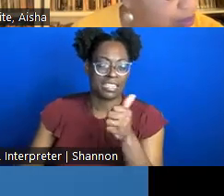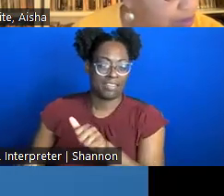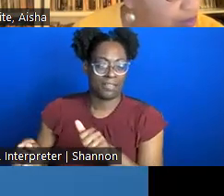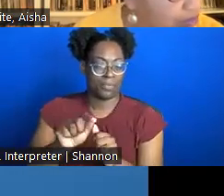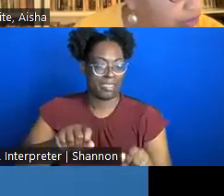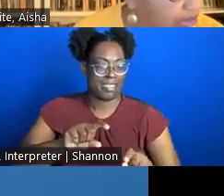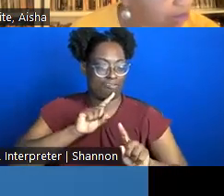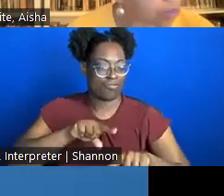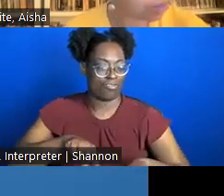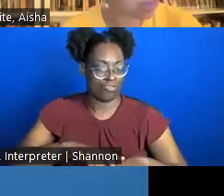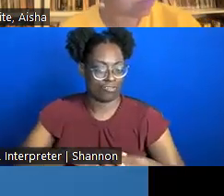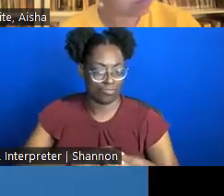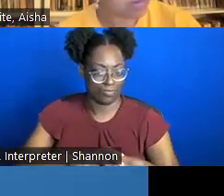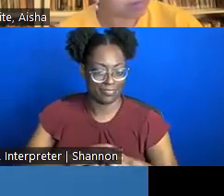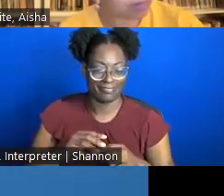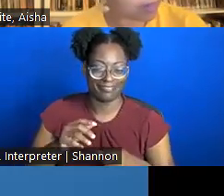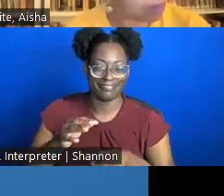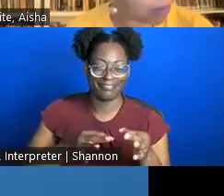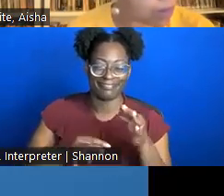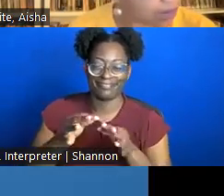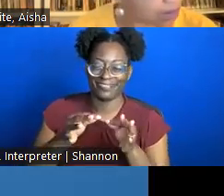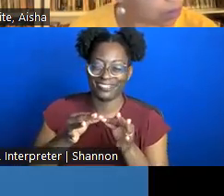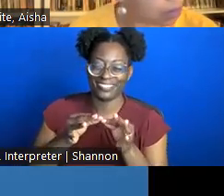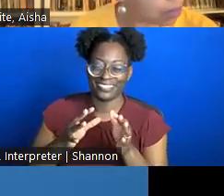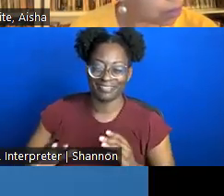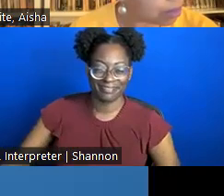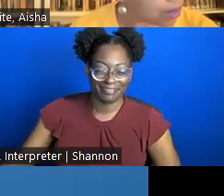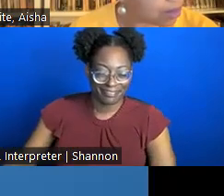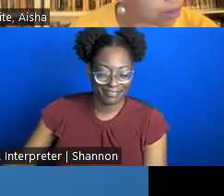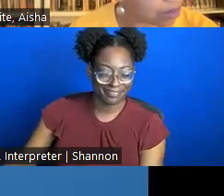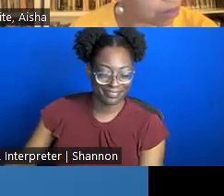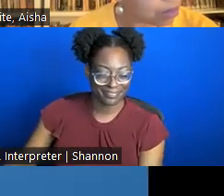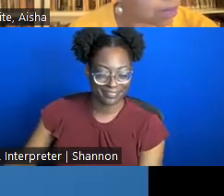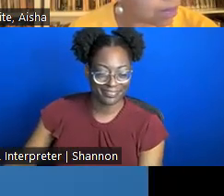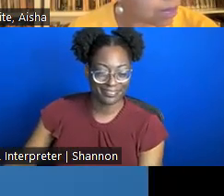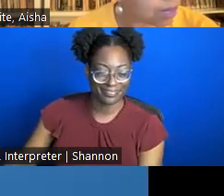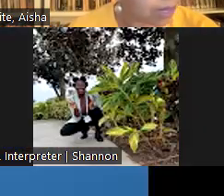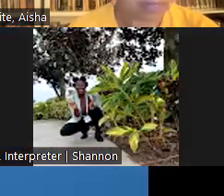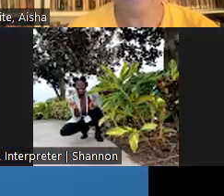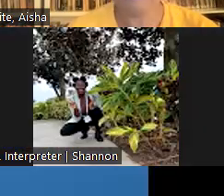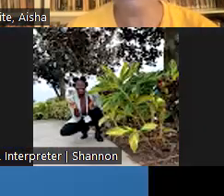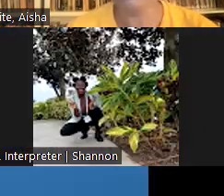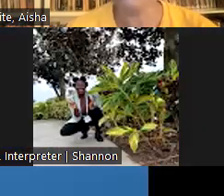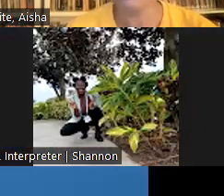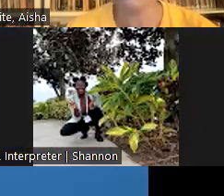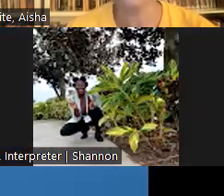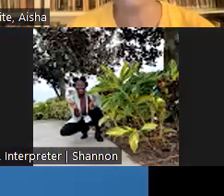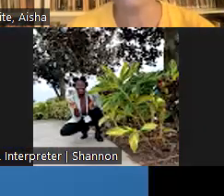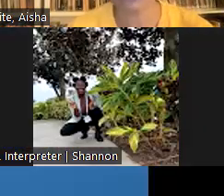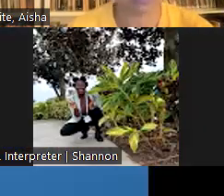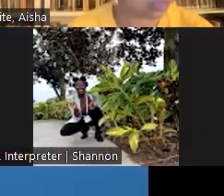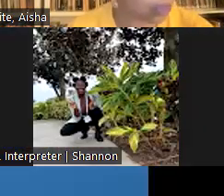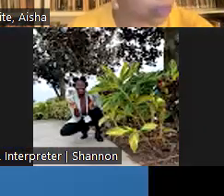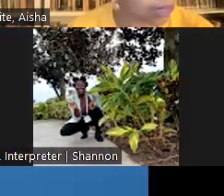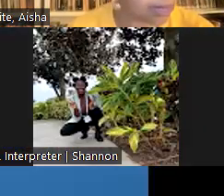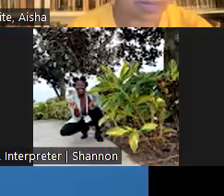So what is one thing that you would recommend that people actually do to elevate this